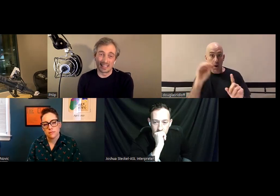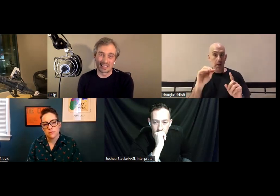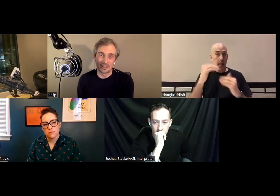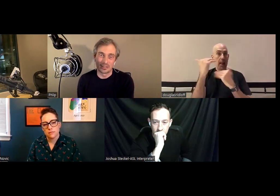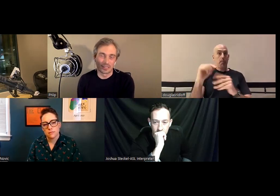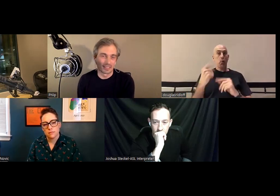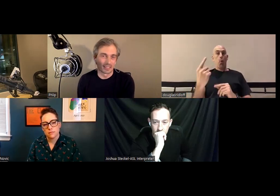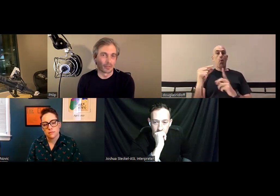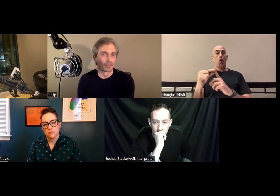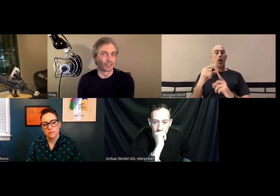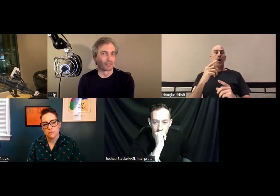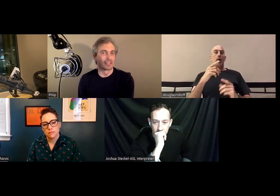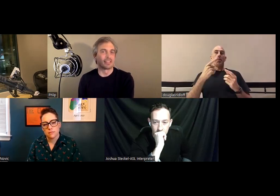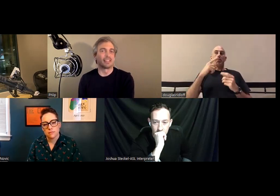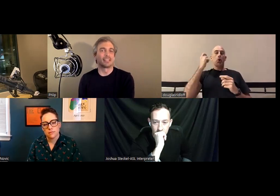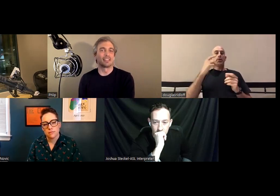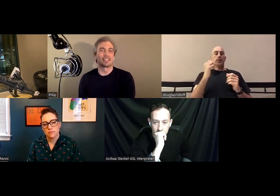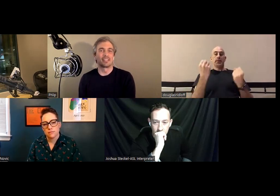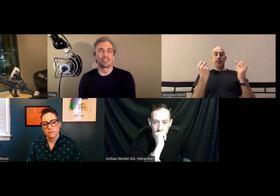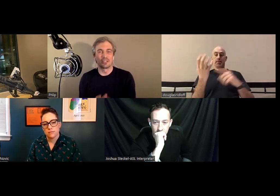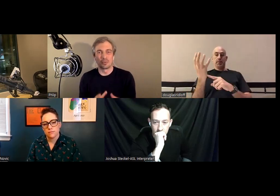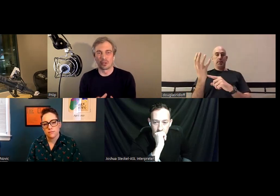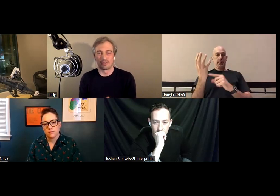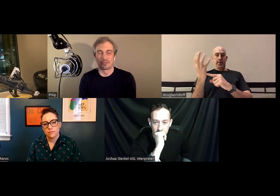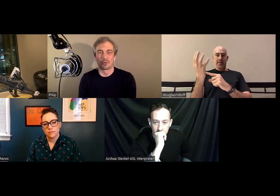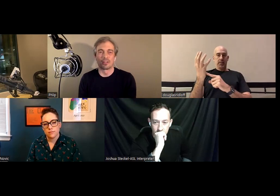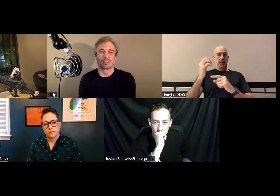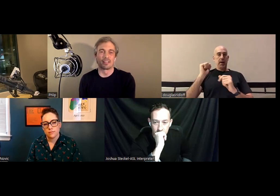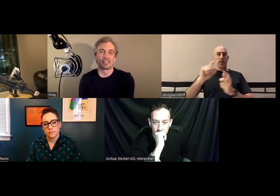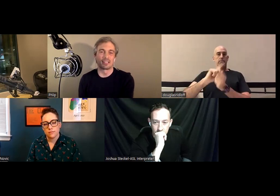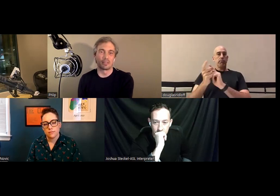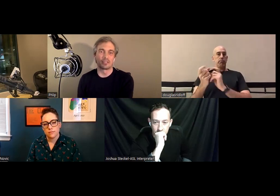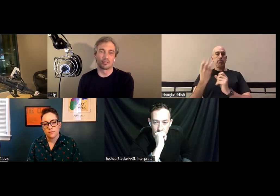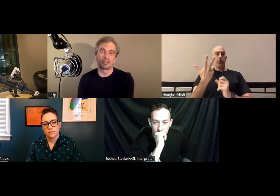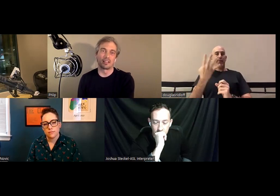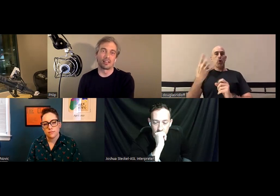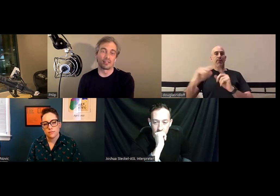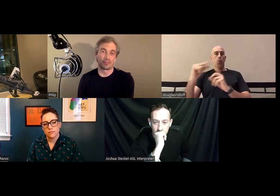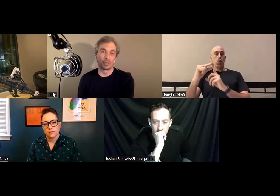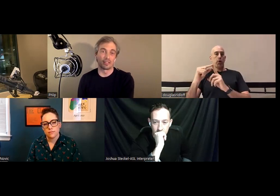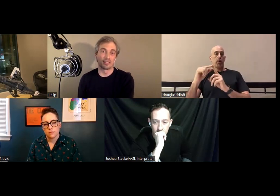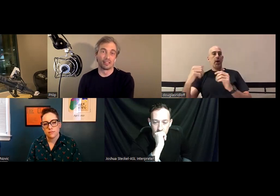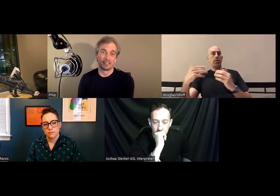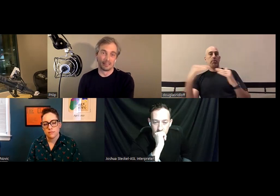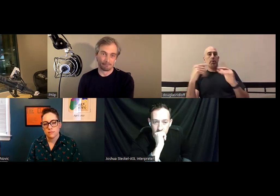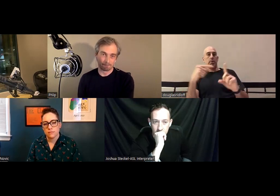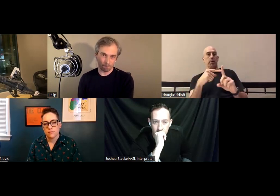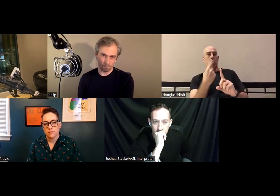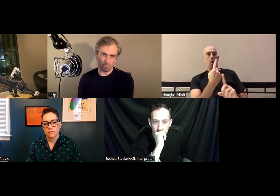there's a lot of ways that you can translate poetry, right? It's hard to go word for word. There are things that could be interpreted a lot of different